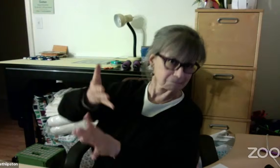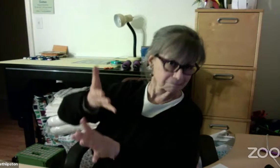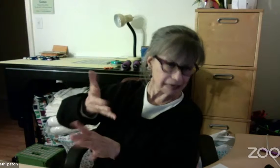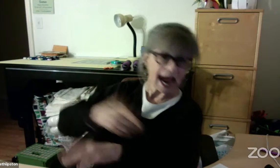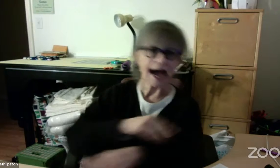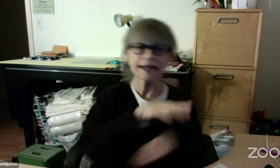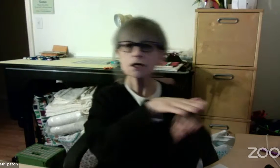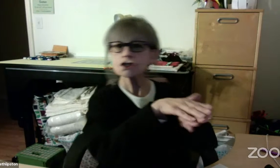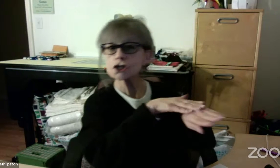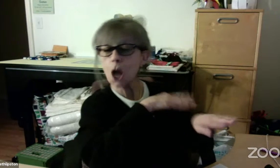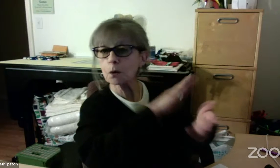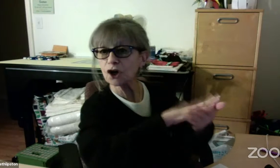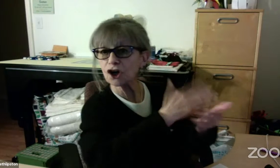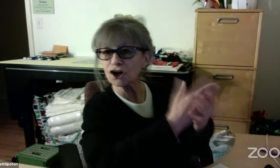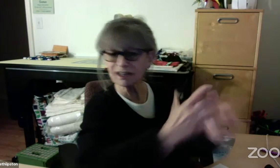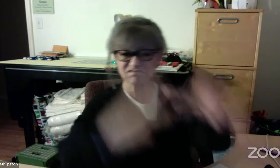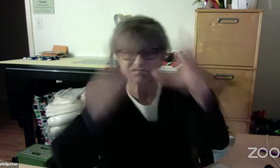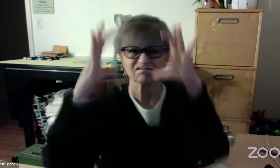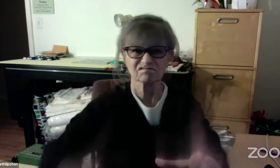mhm,